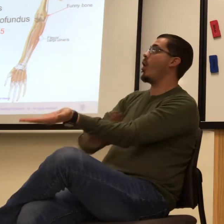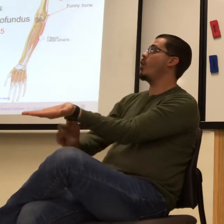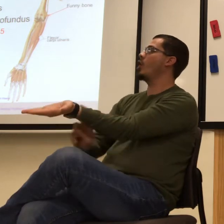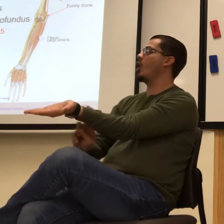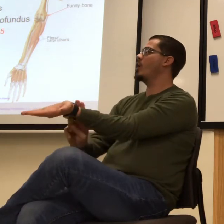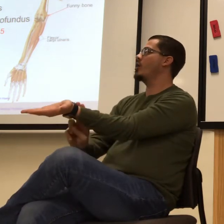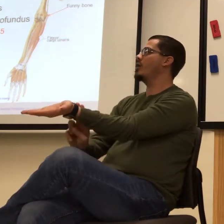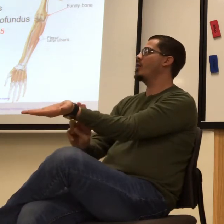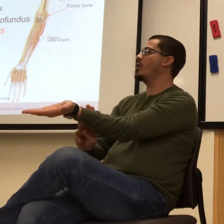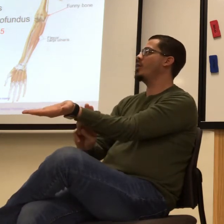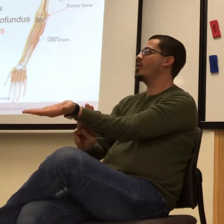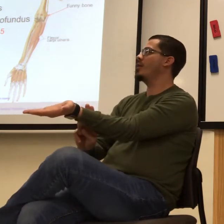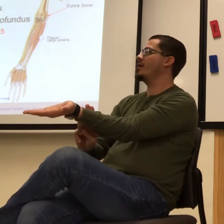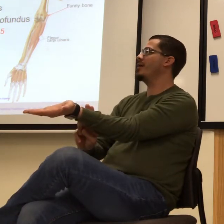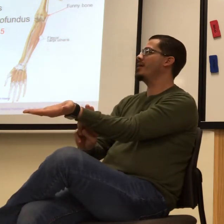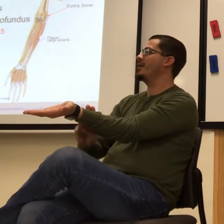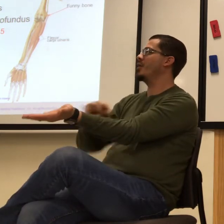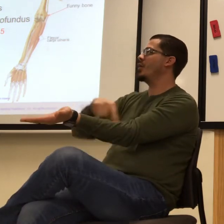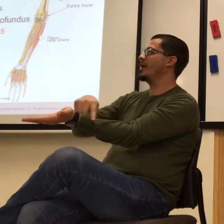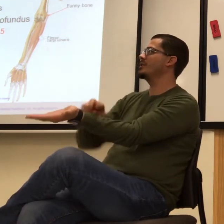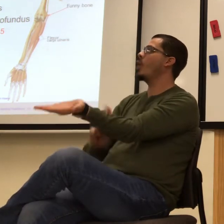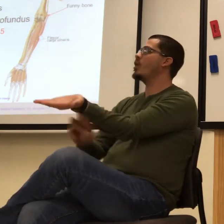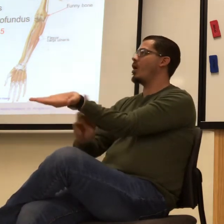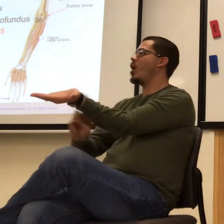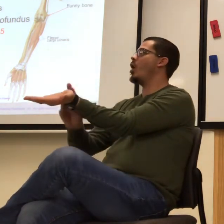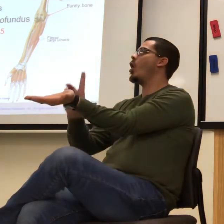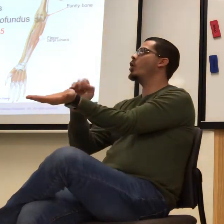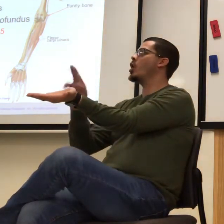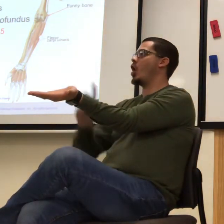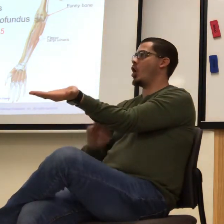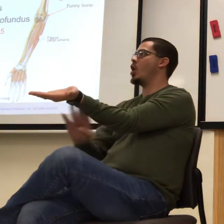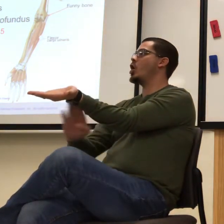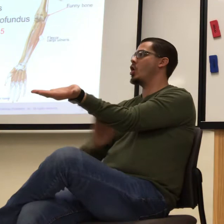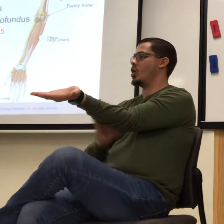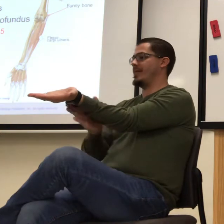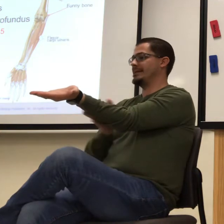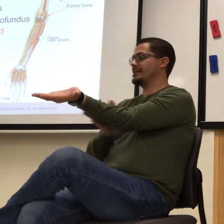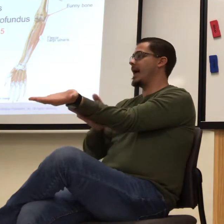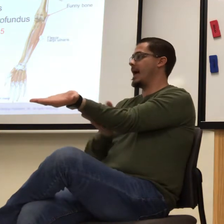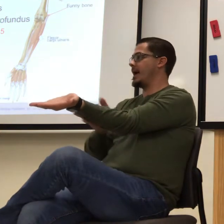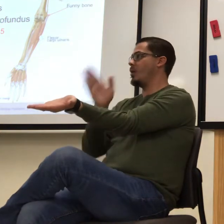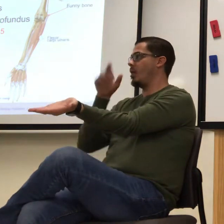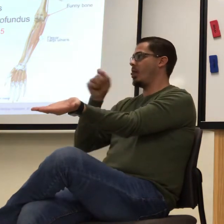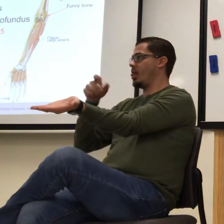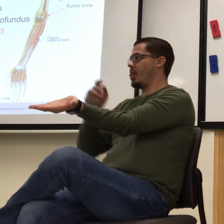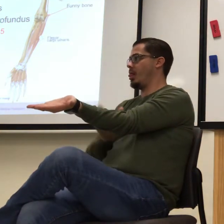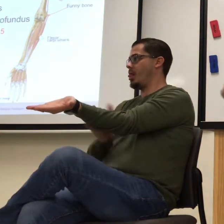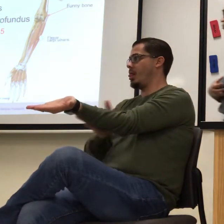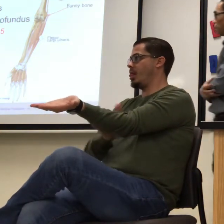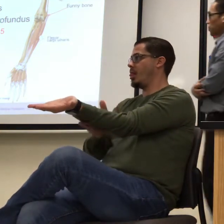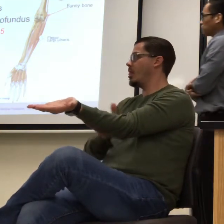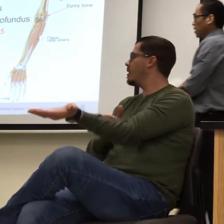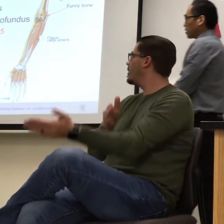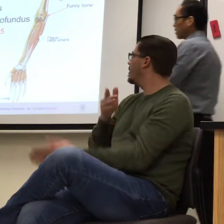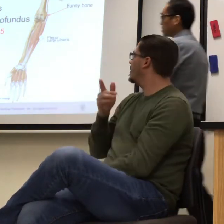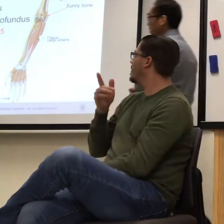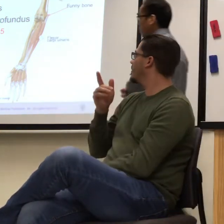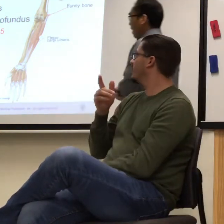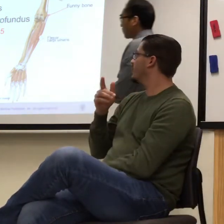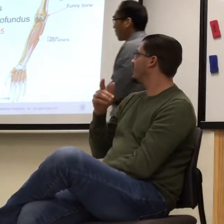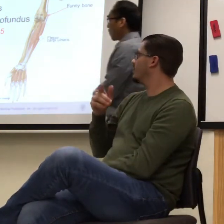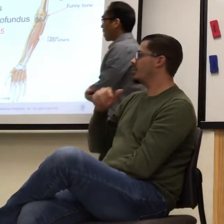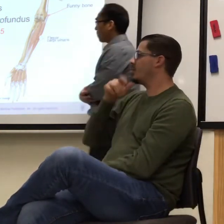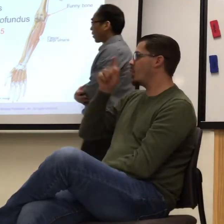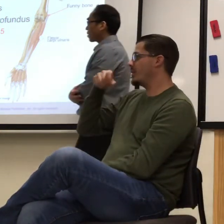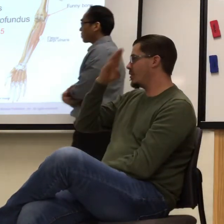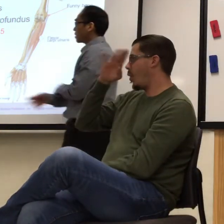carpi ulnaris, you gotta know. It innervates half of flexor digitorum profundus, but again, be happy it's removed from your study list. You